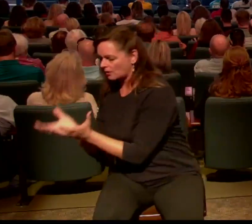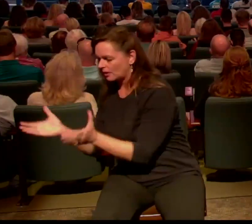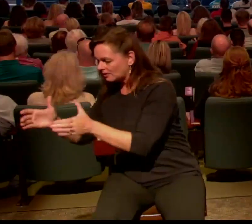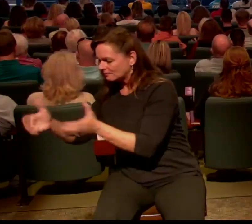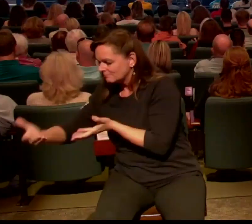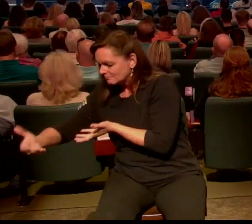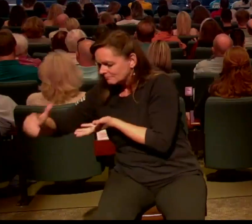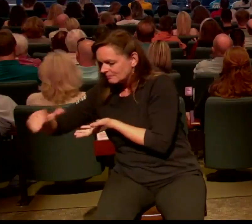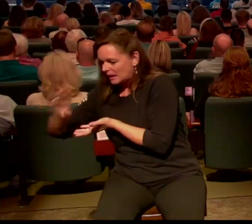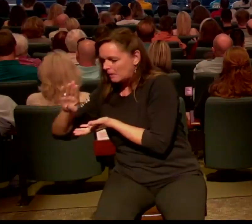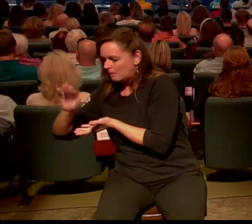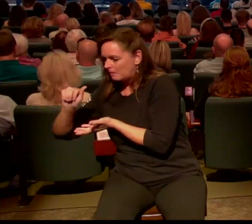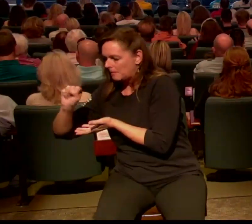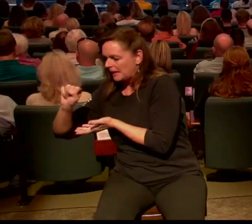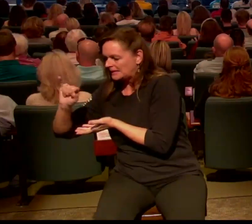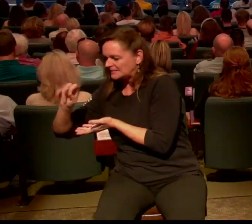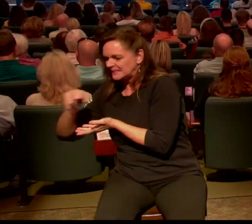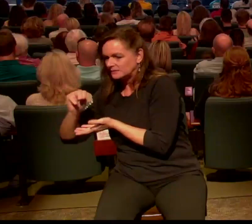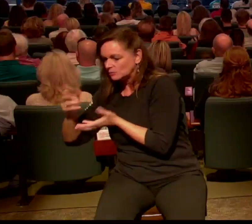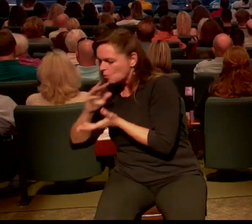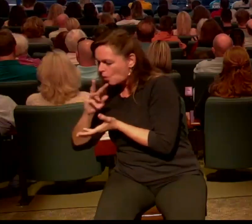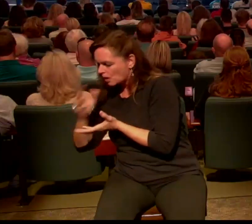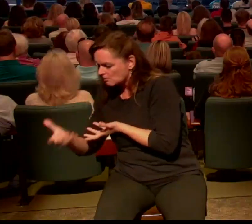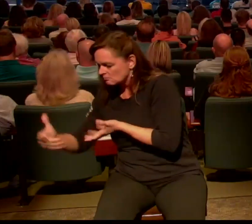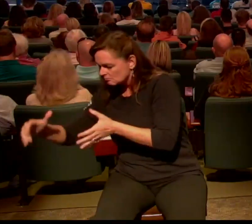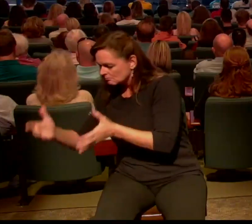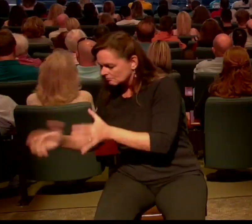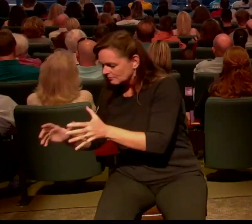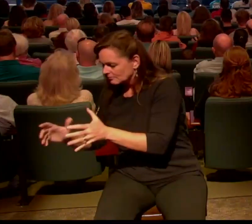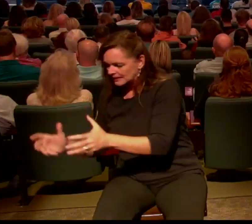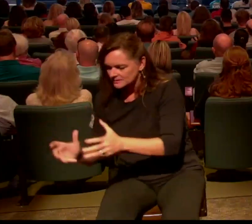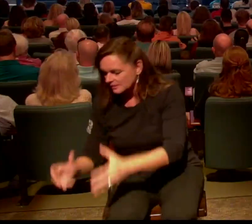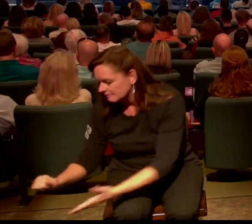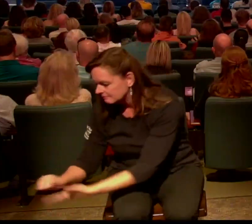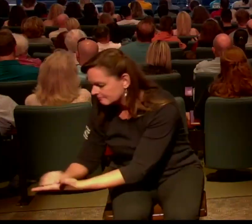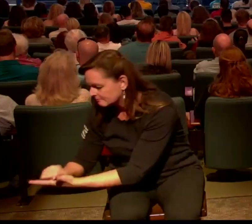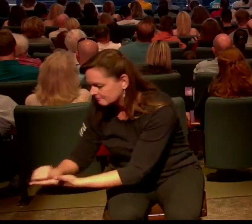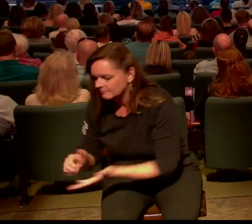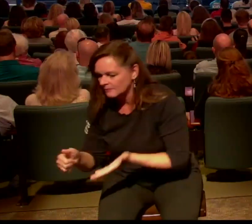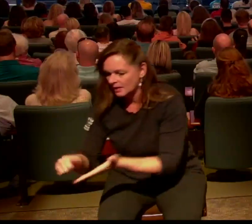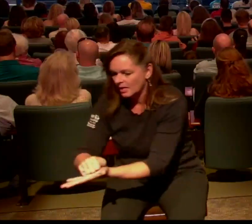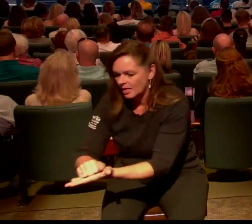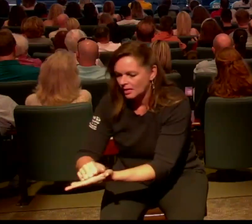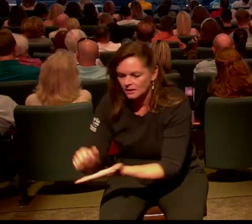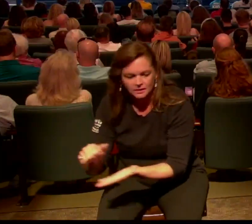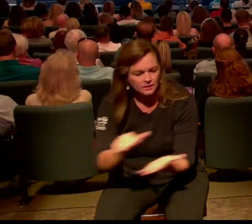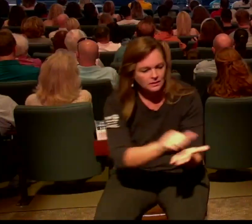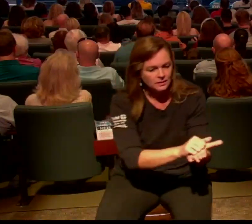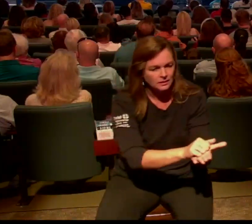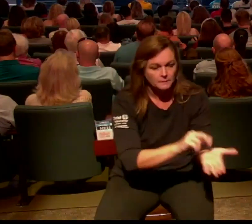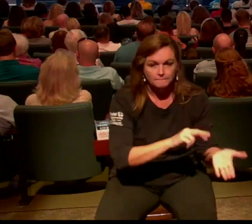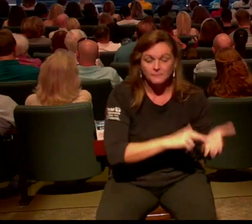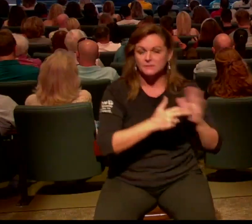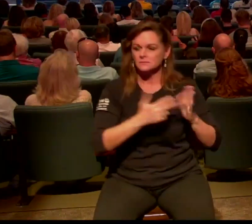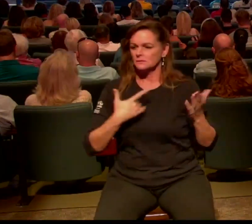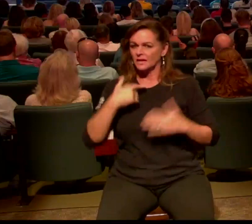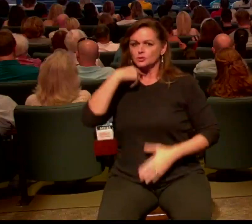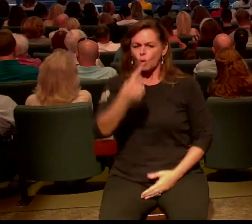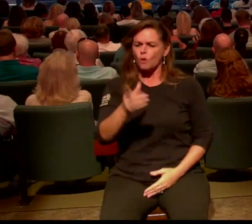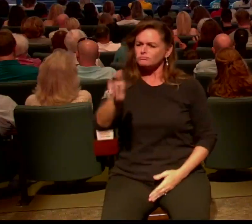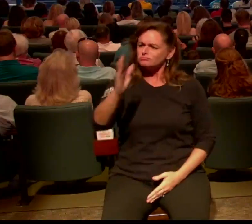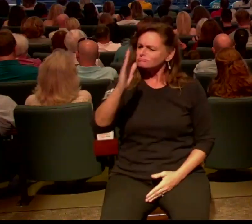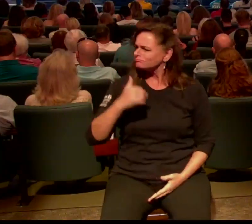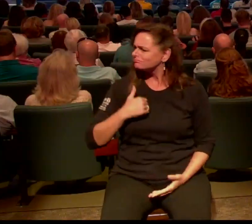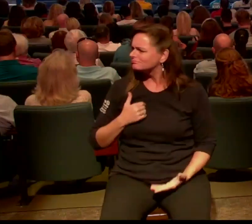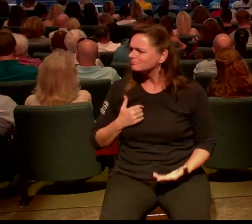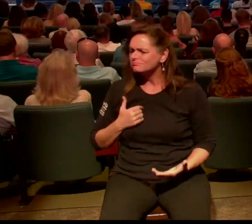you to follow this example. Isn't it interesting that Jesus said, basically, that leadership is serving